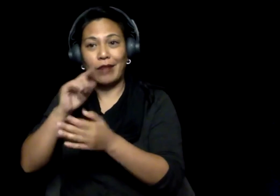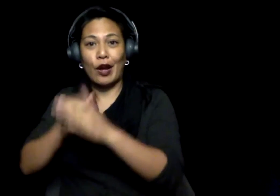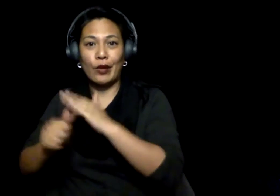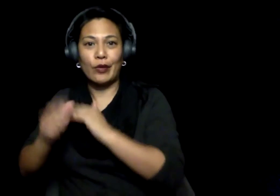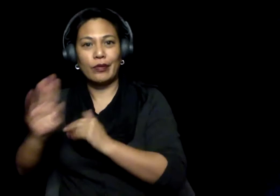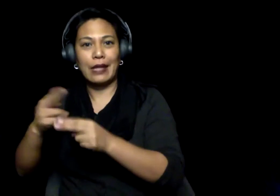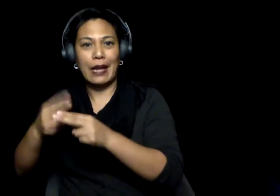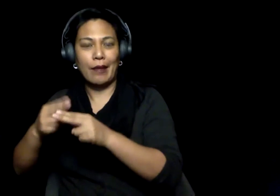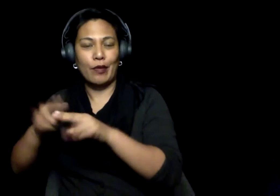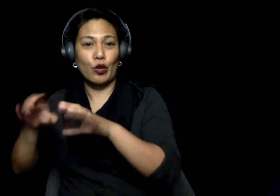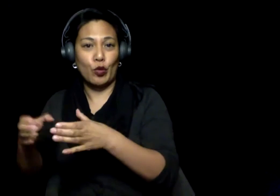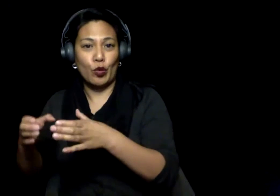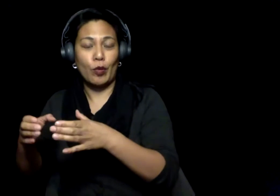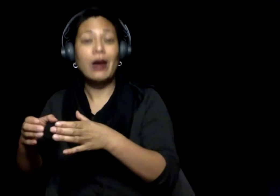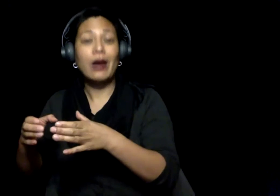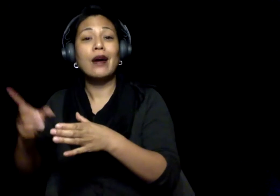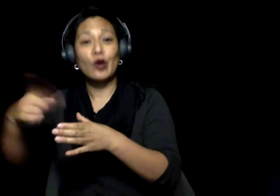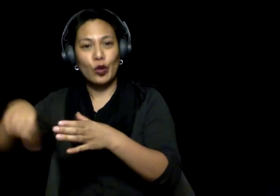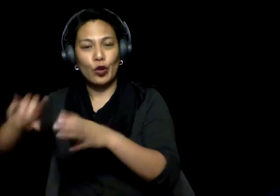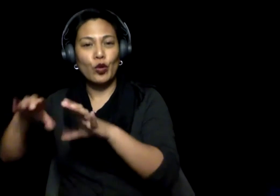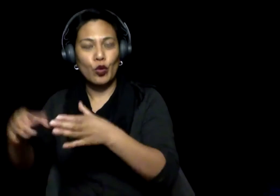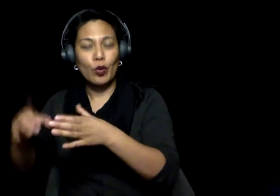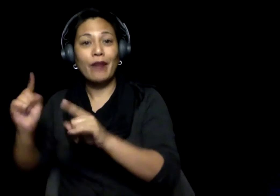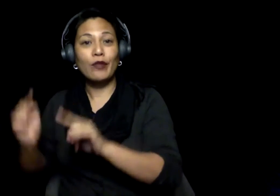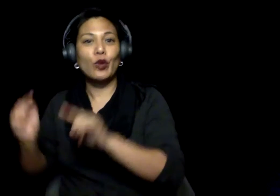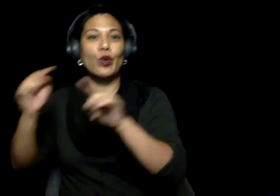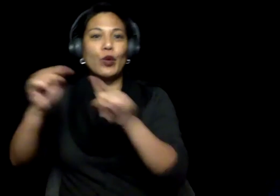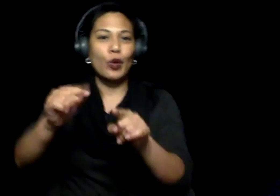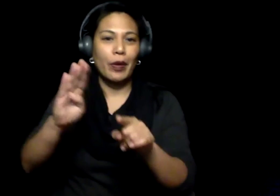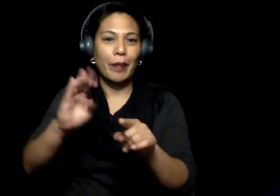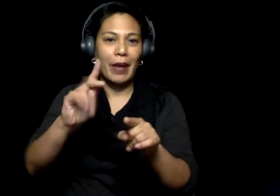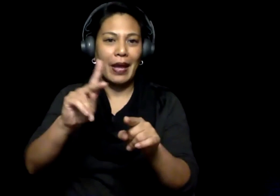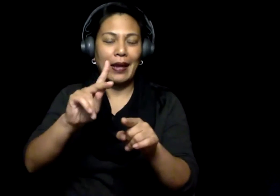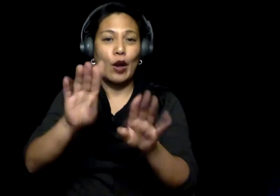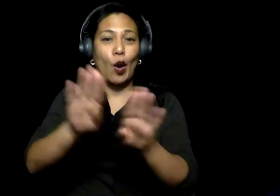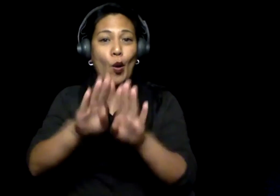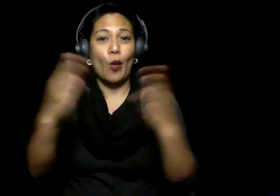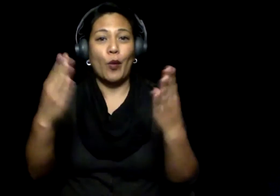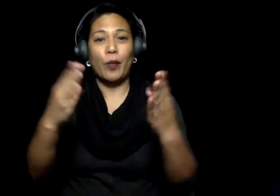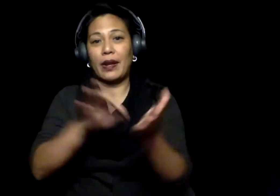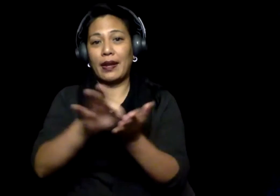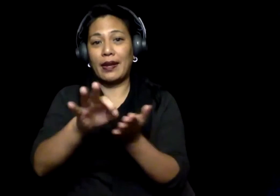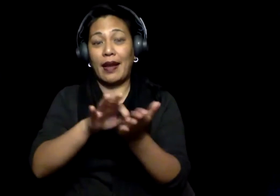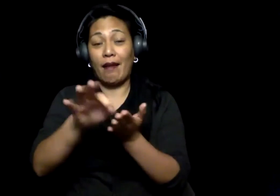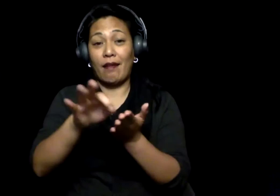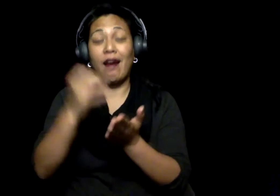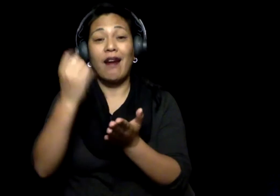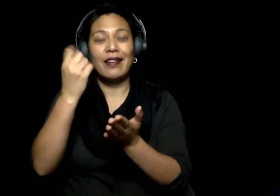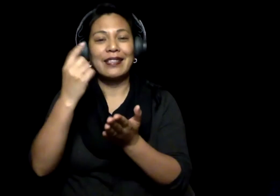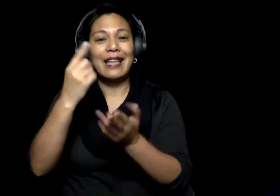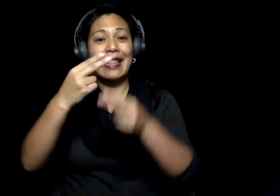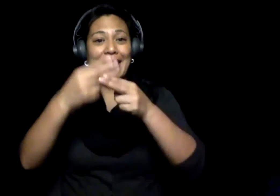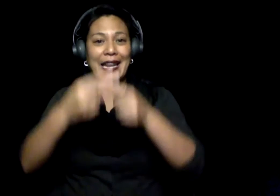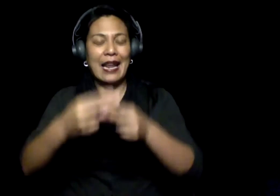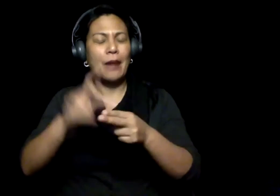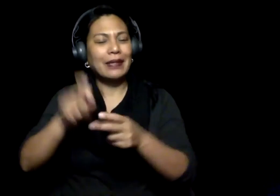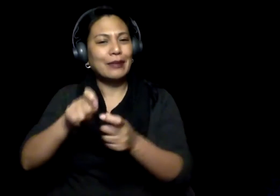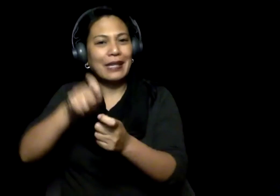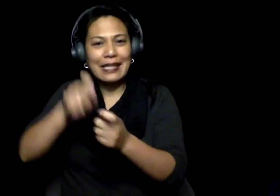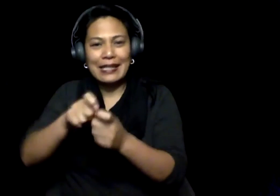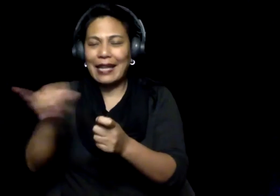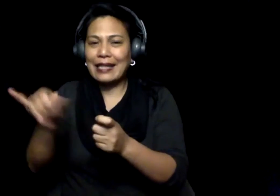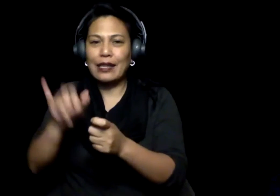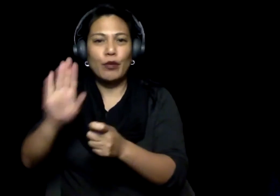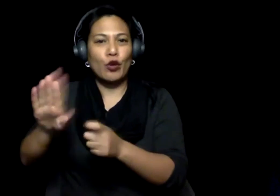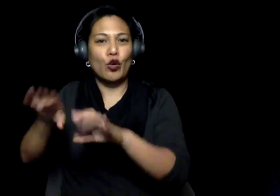you will need to go to a bank and get an account in that exact name. It can't be in a different name, and the